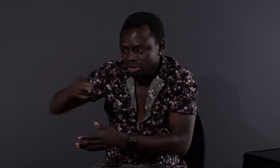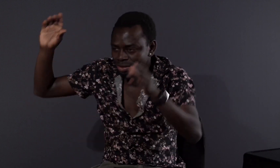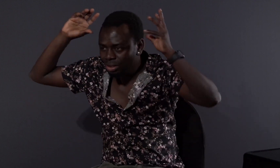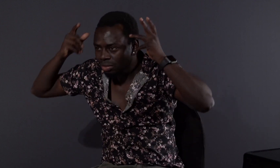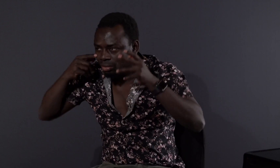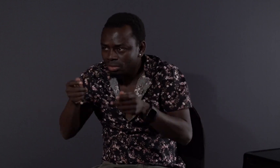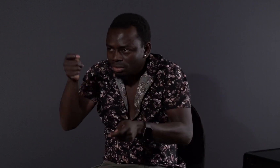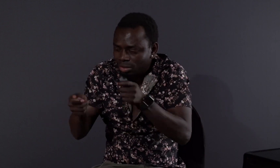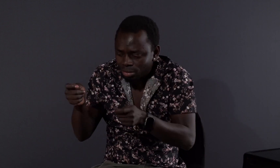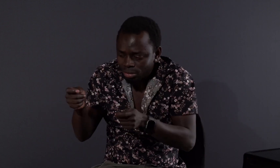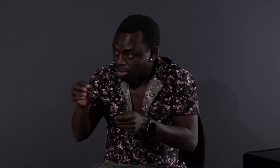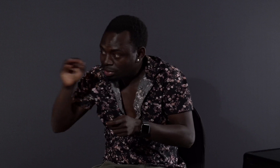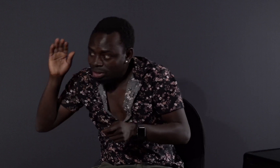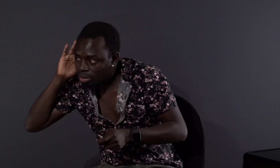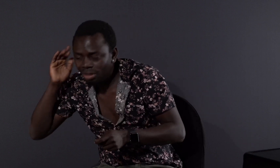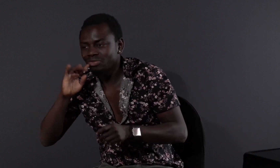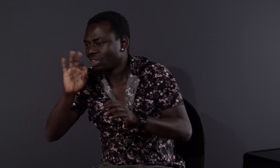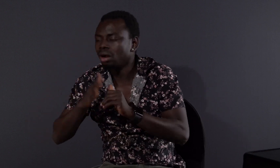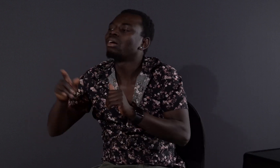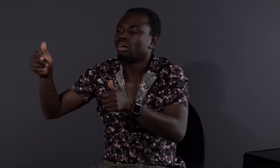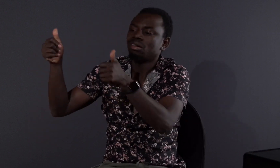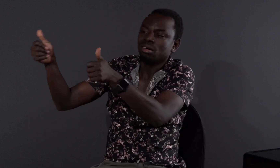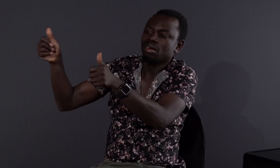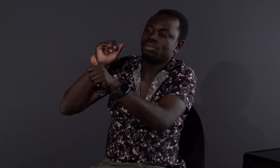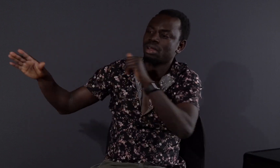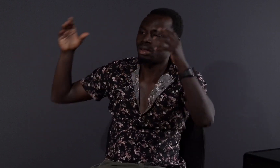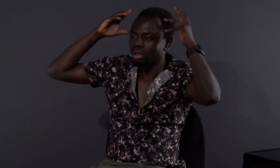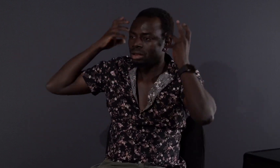that I'd grown up profoundly deaf. Up until that point, they weren't sure.